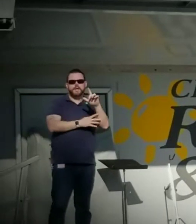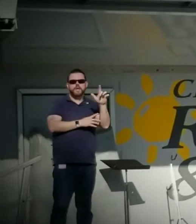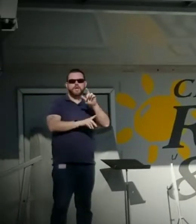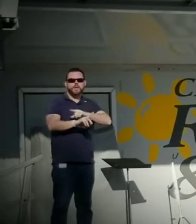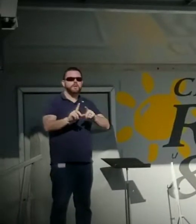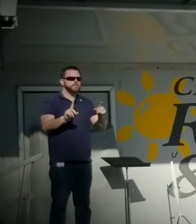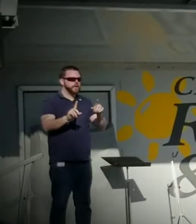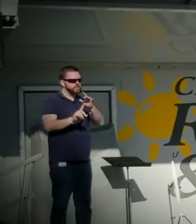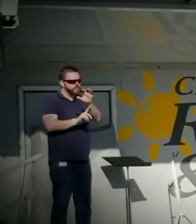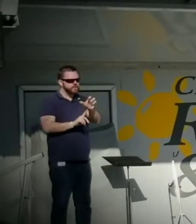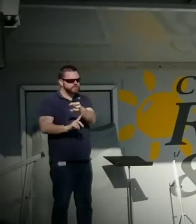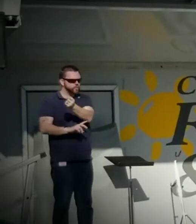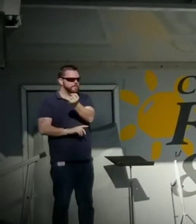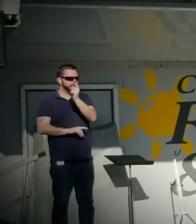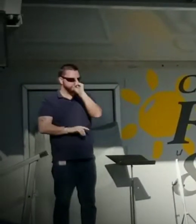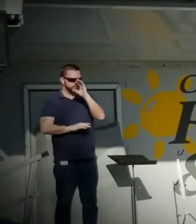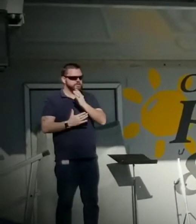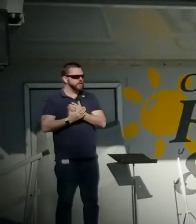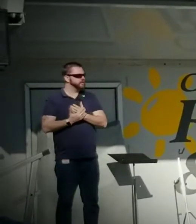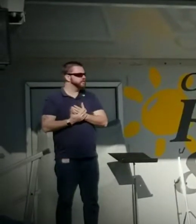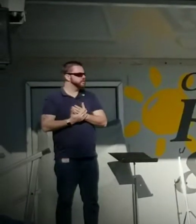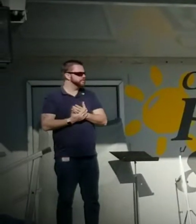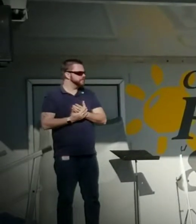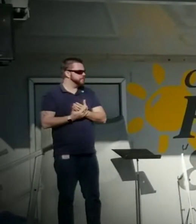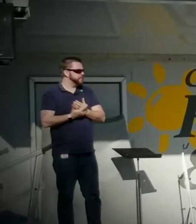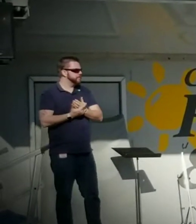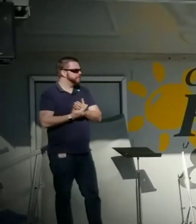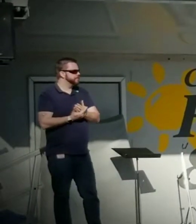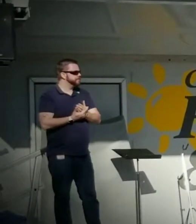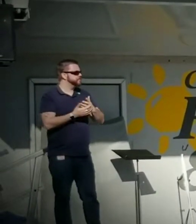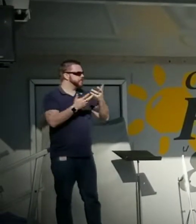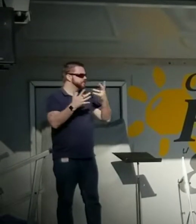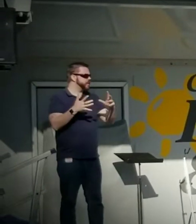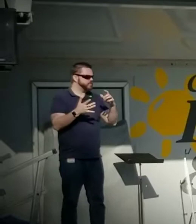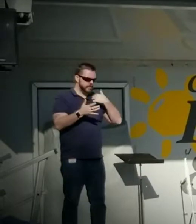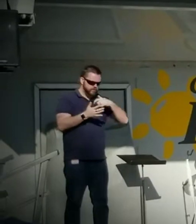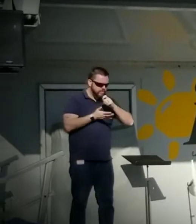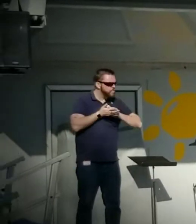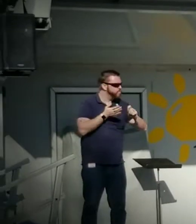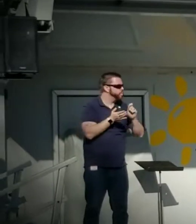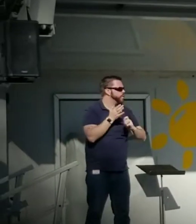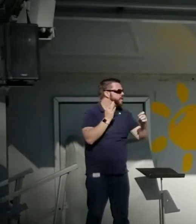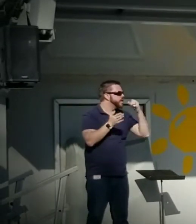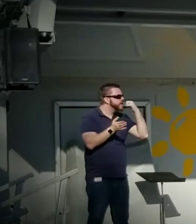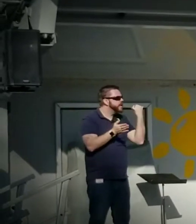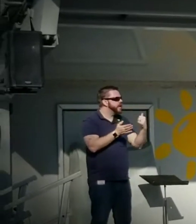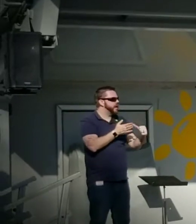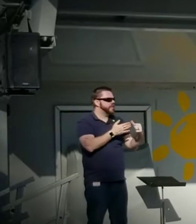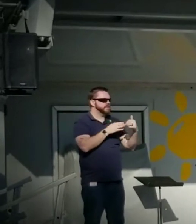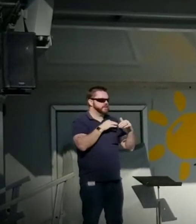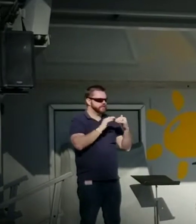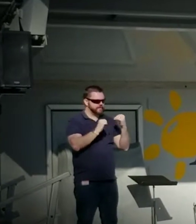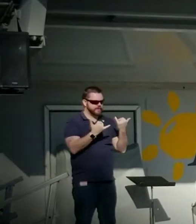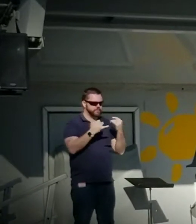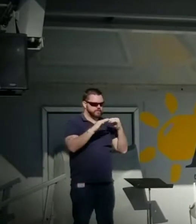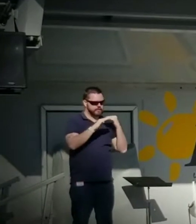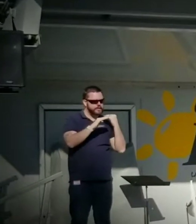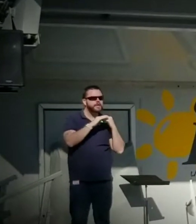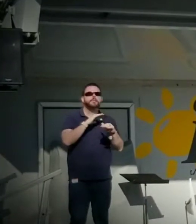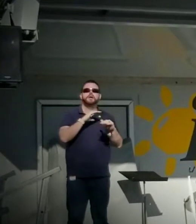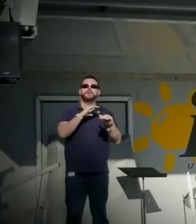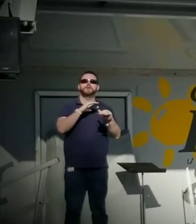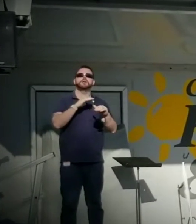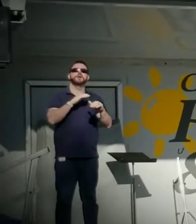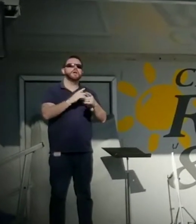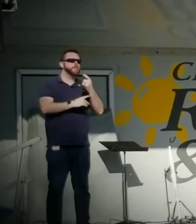after and gotten our son. After that, I wrote letters. You can email. And I